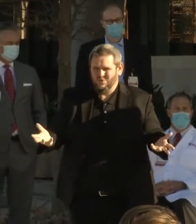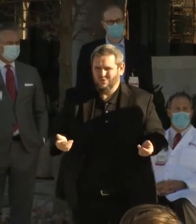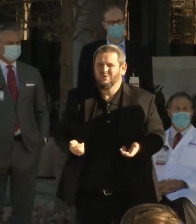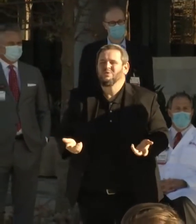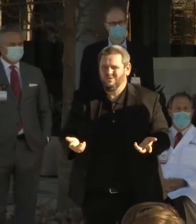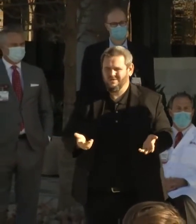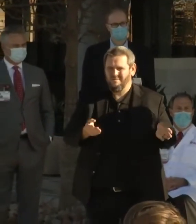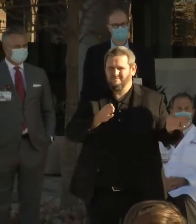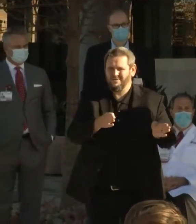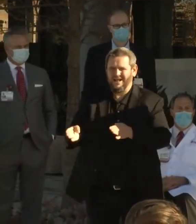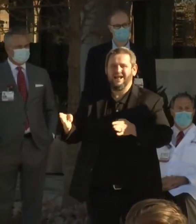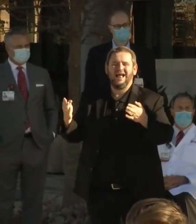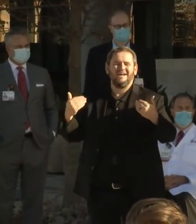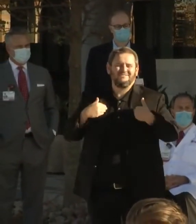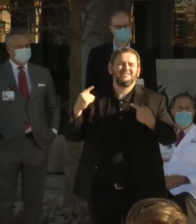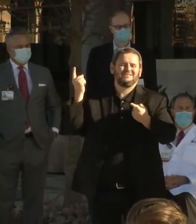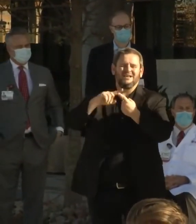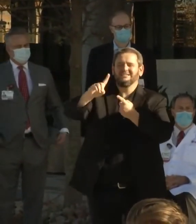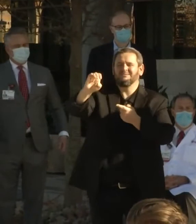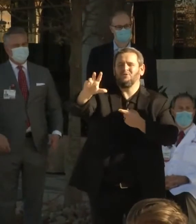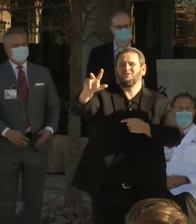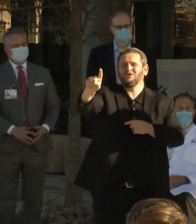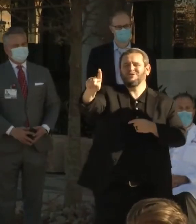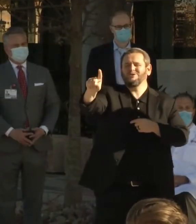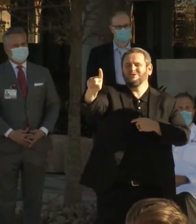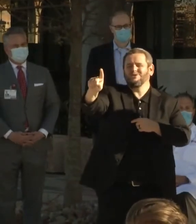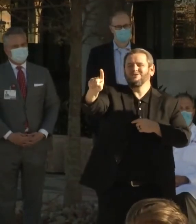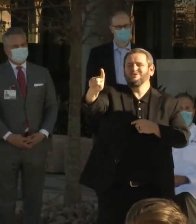happens next year. And the